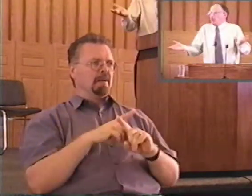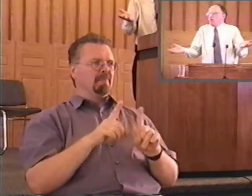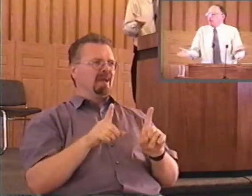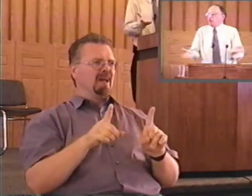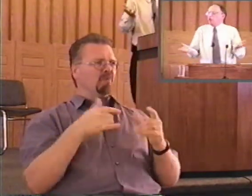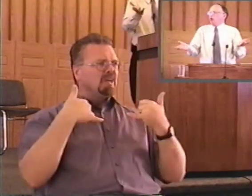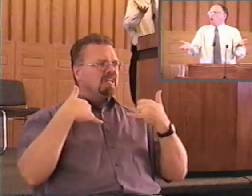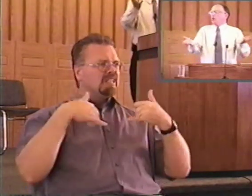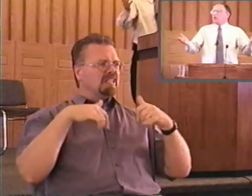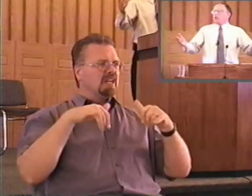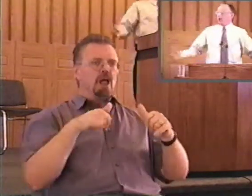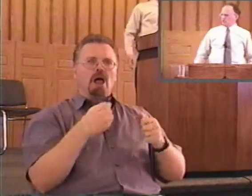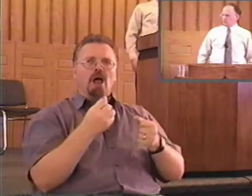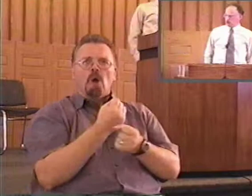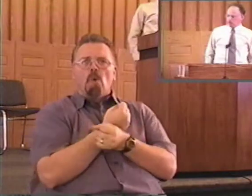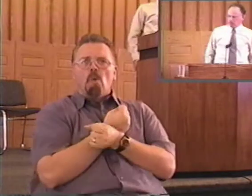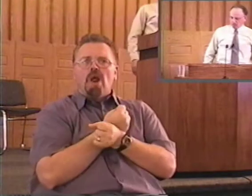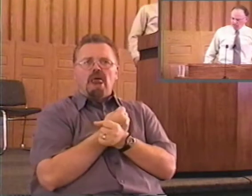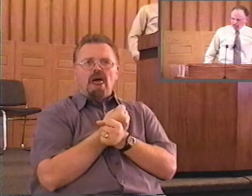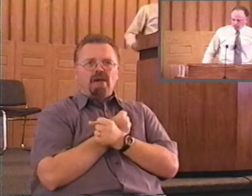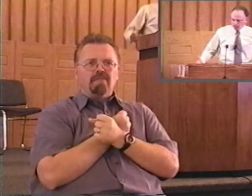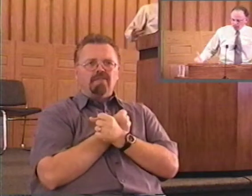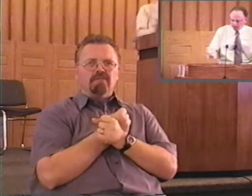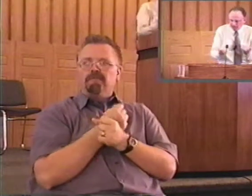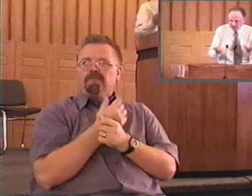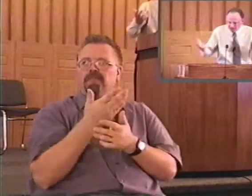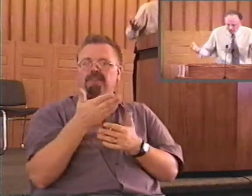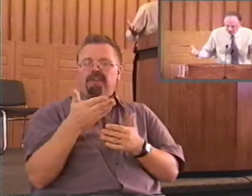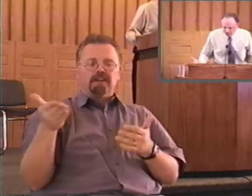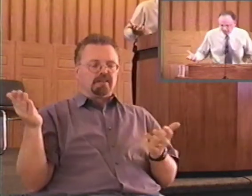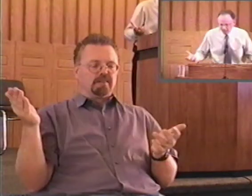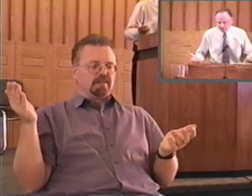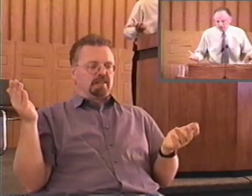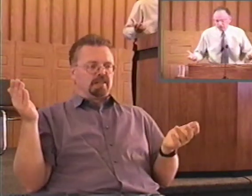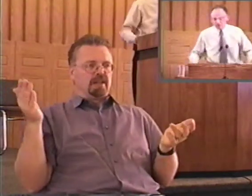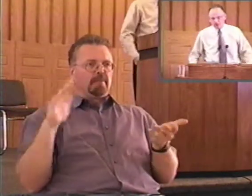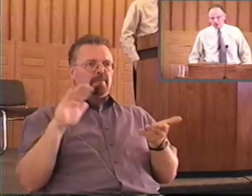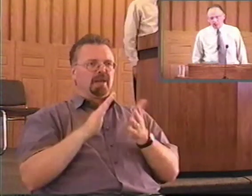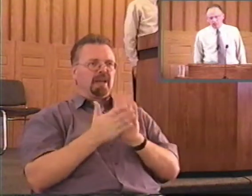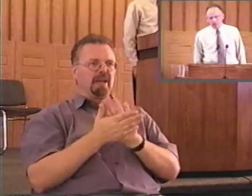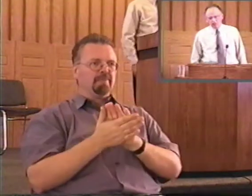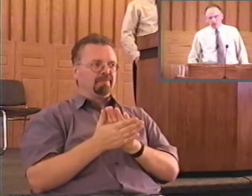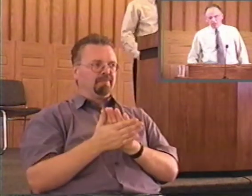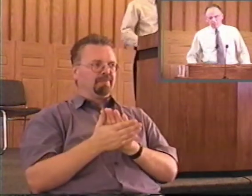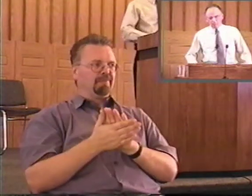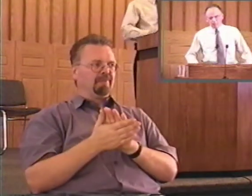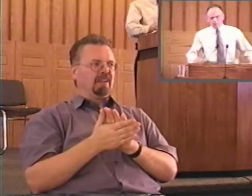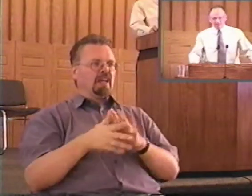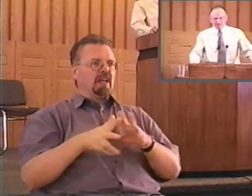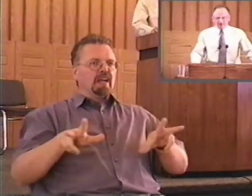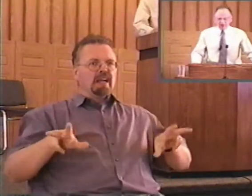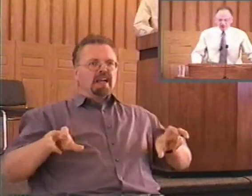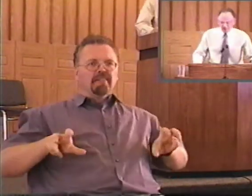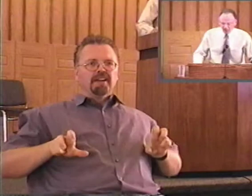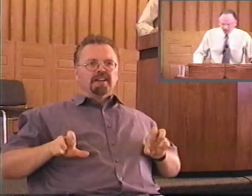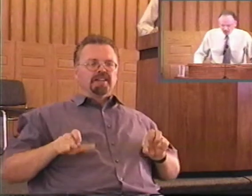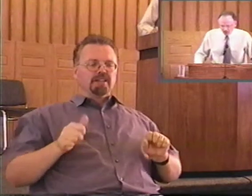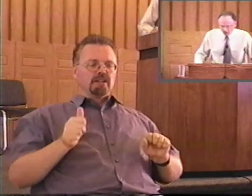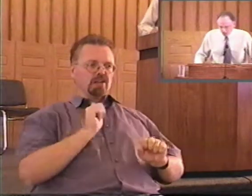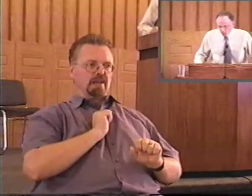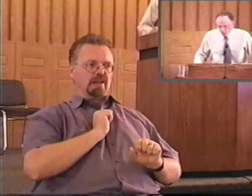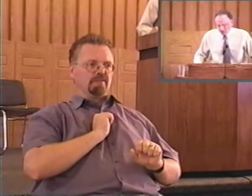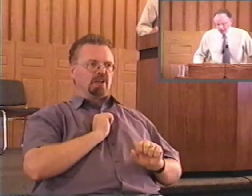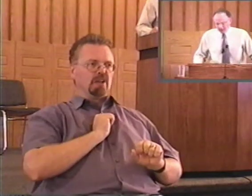we just almost adore covetousness. And we become covetous ourselves. We have fits